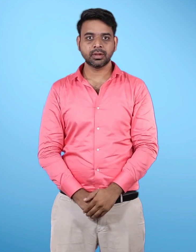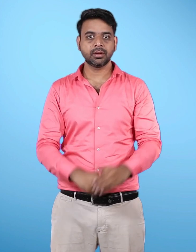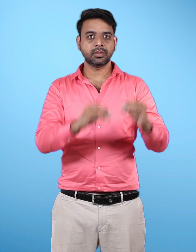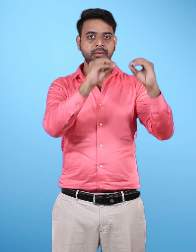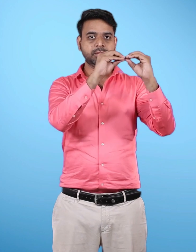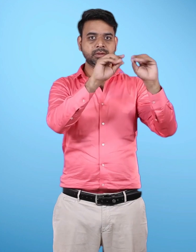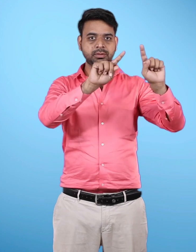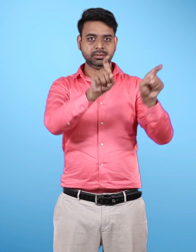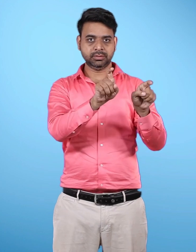B.